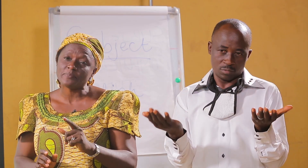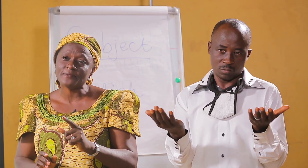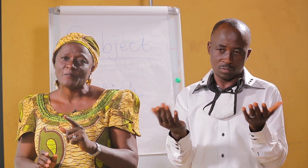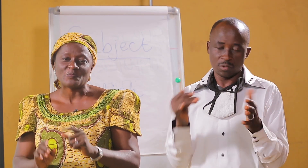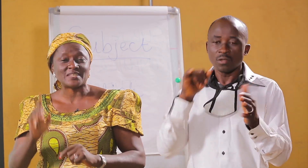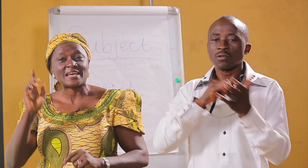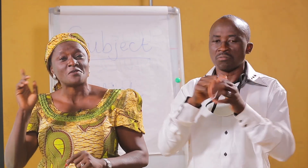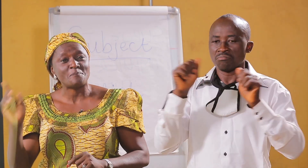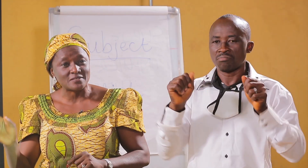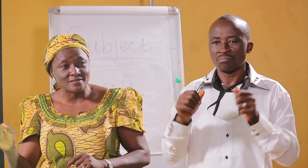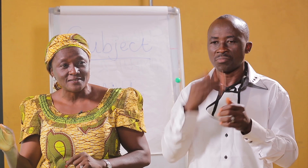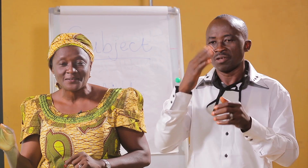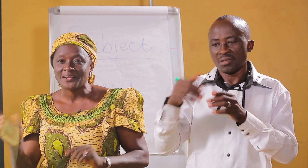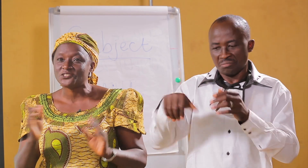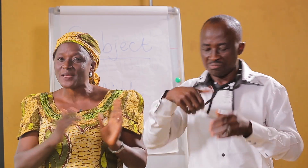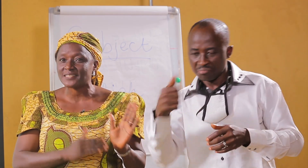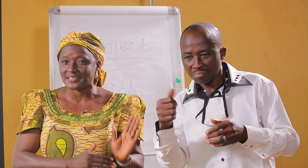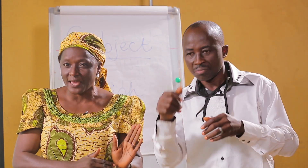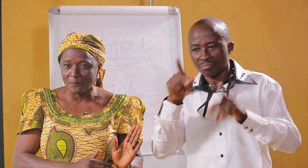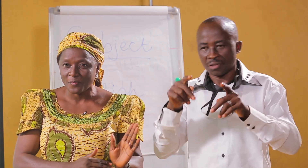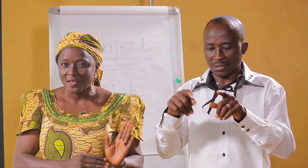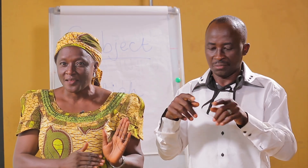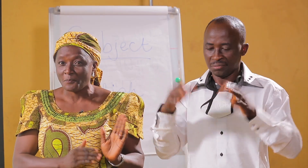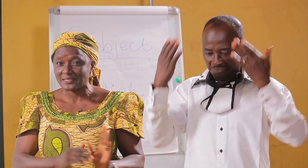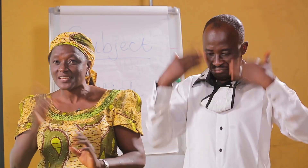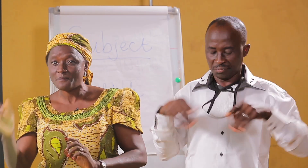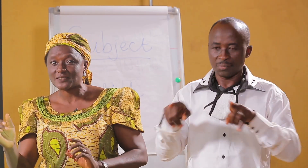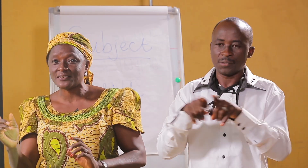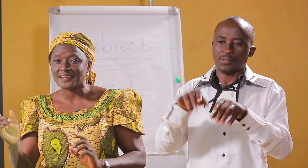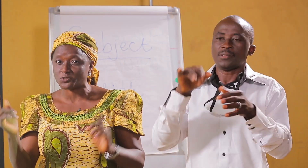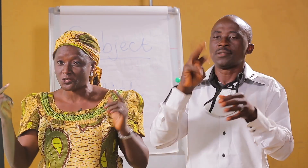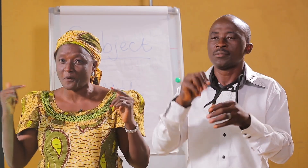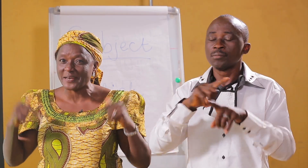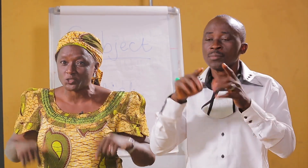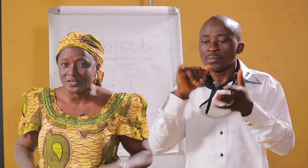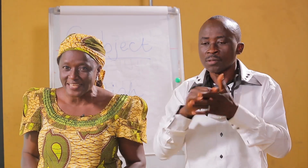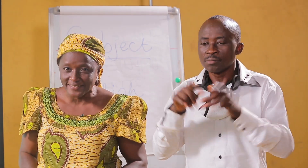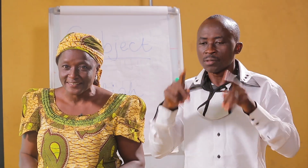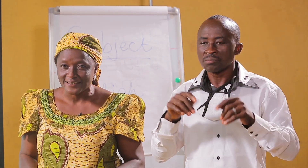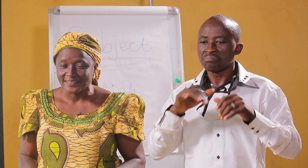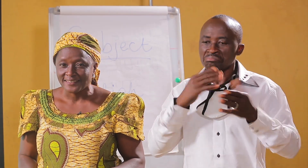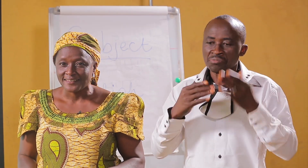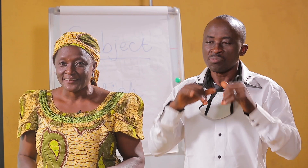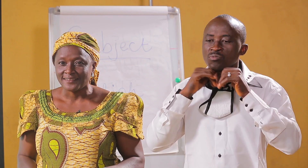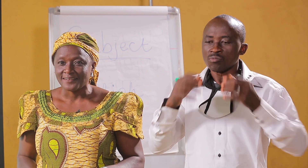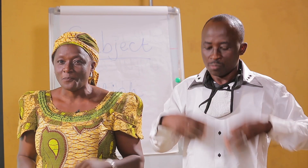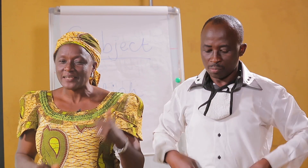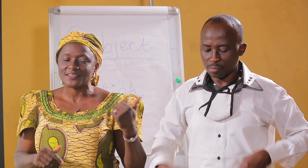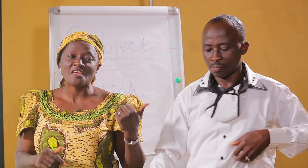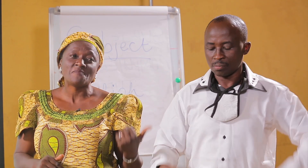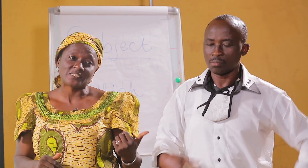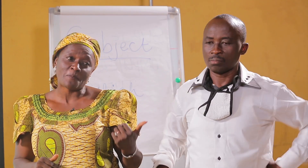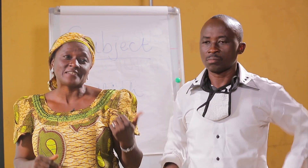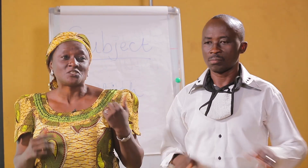is possible there's another person dressed as him, but that person is not properly tucked in.